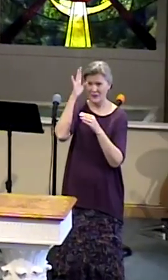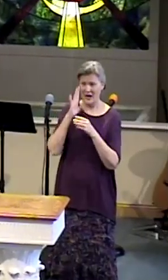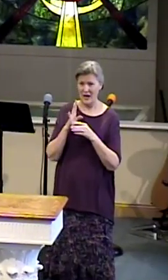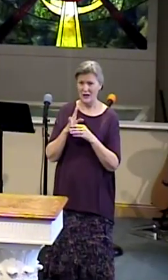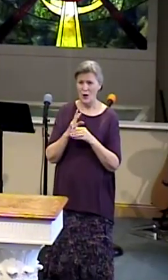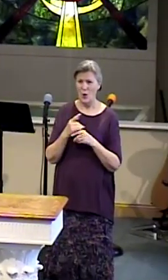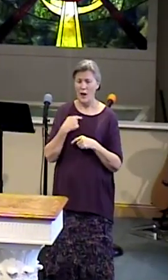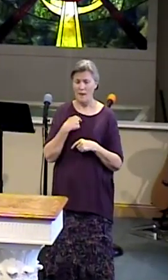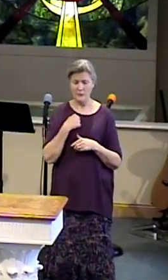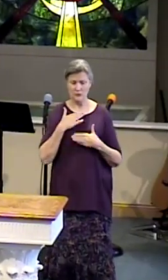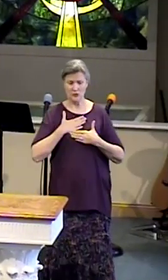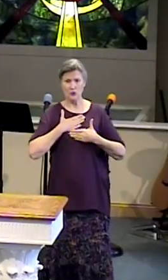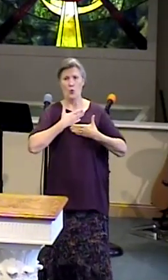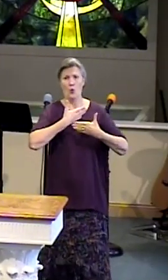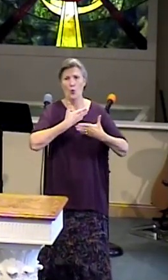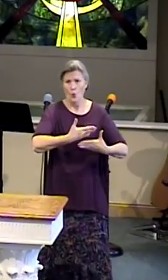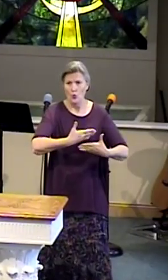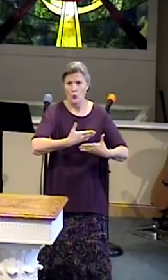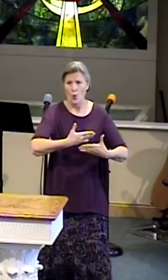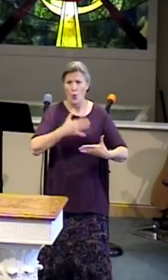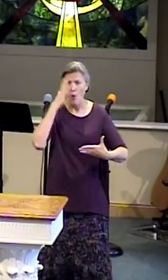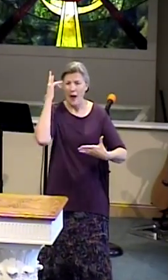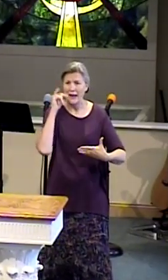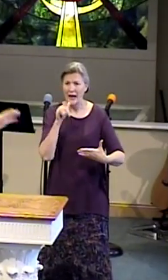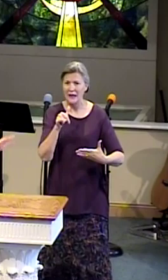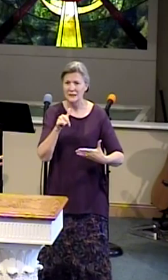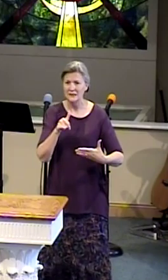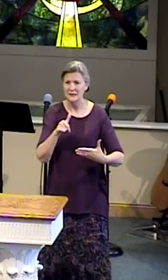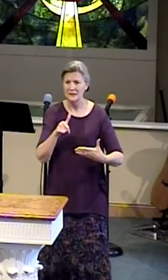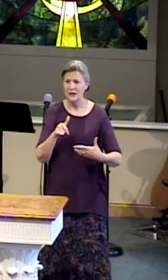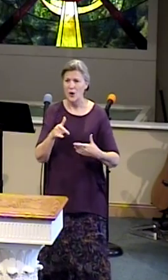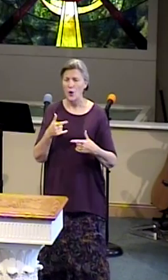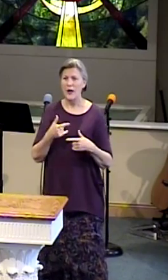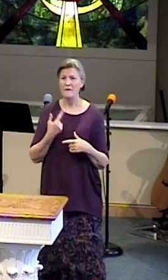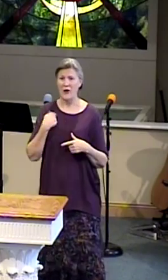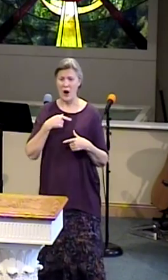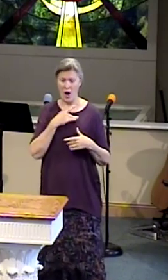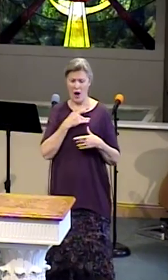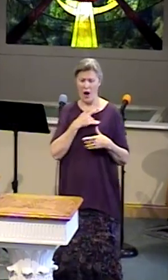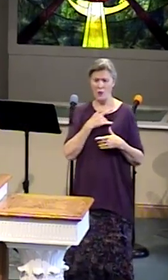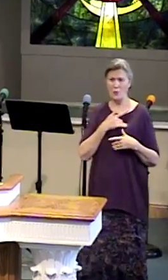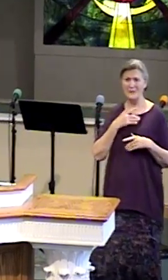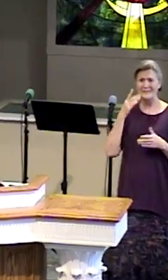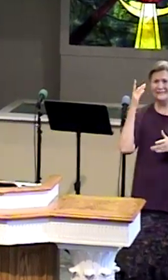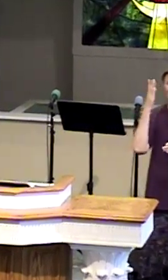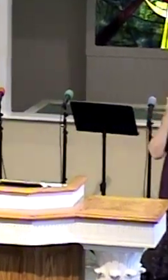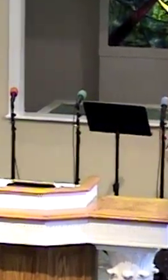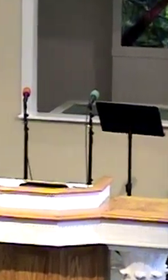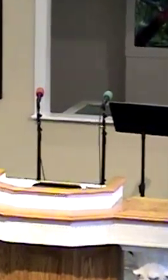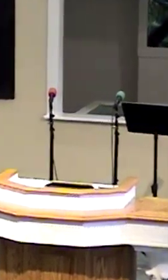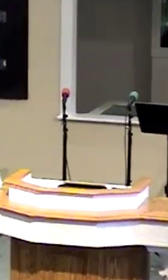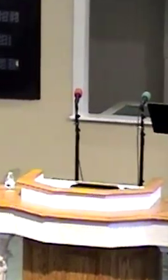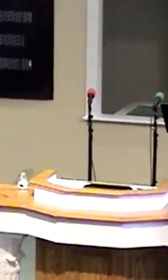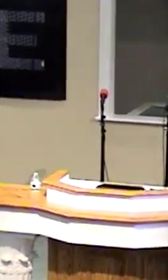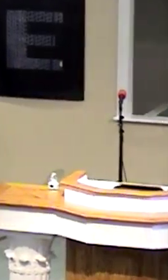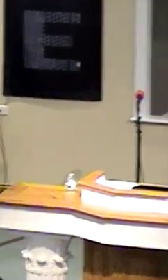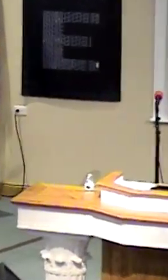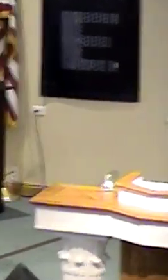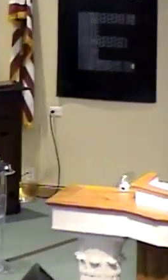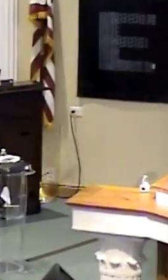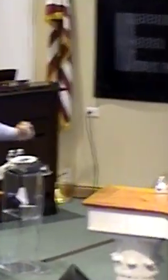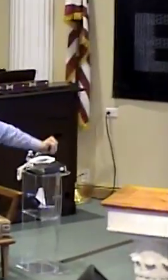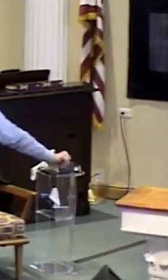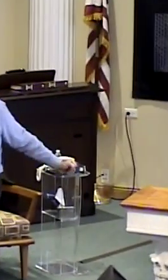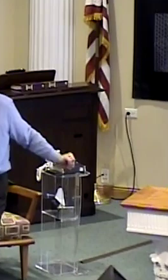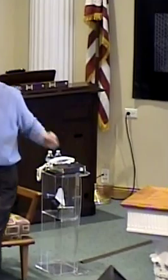that feeling inside of us that would stop resisting all parts. The Bible says that if we offend the Word of God in any part,